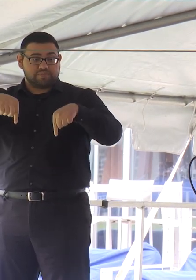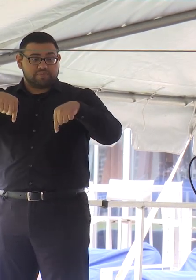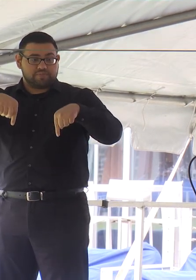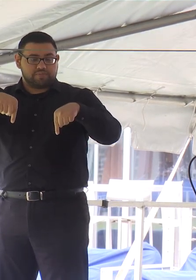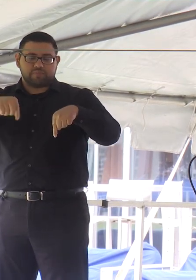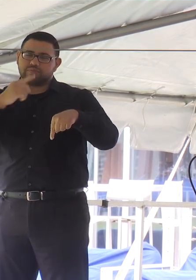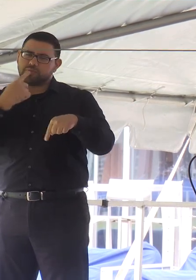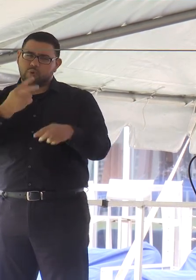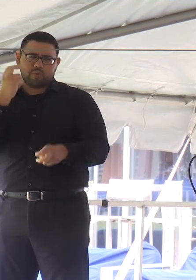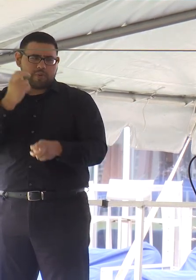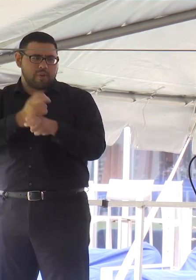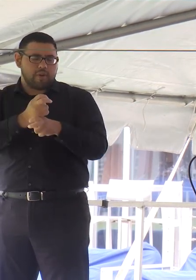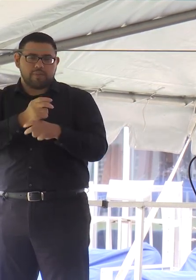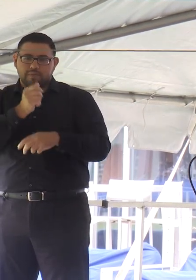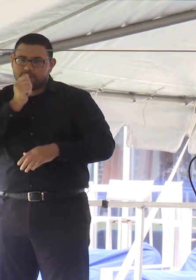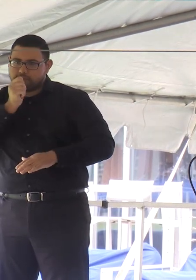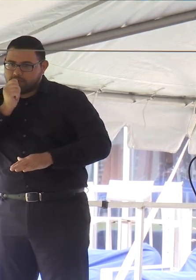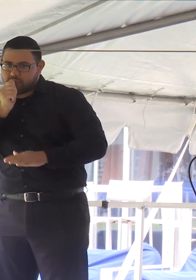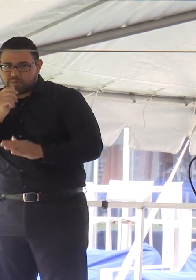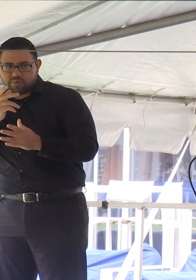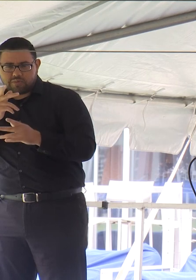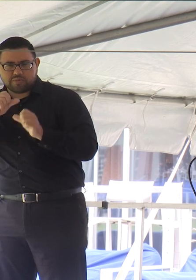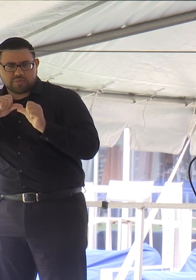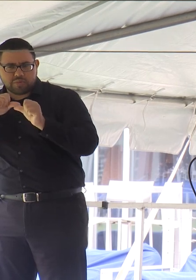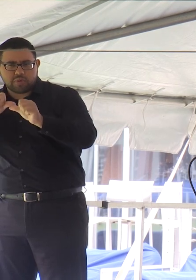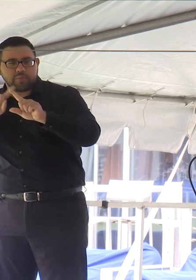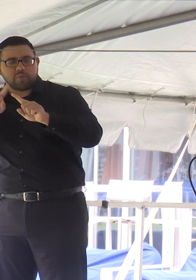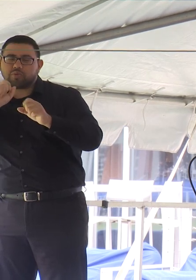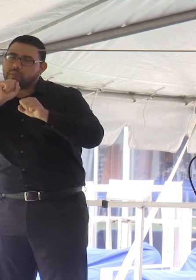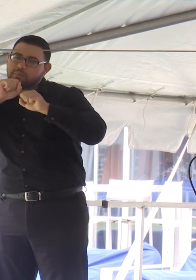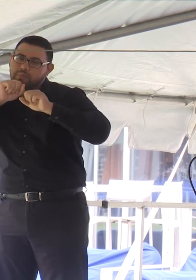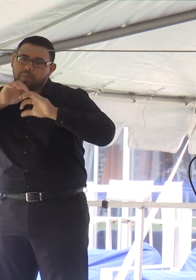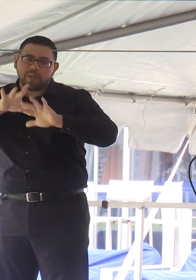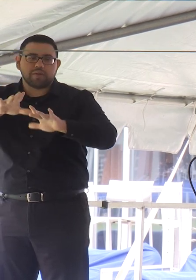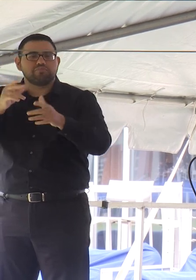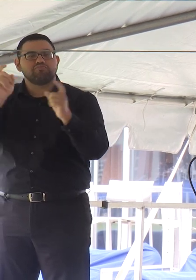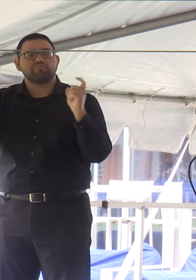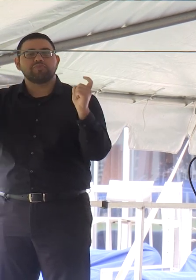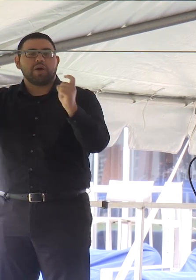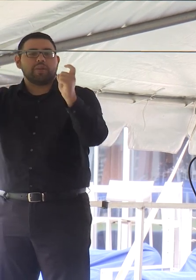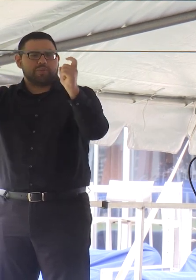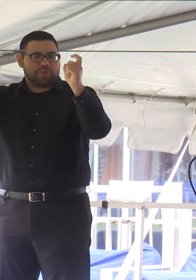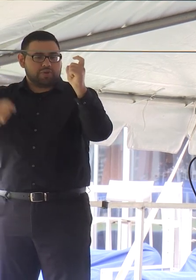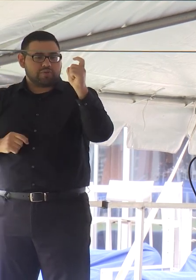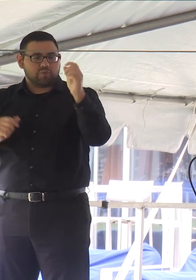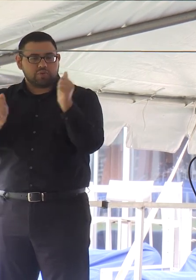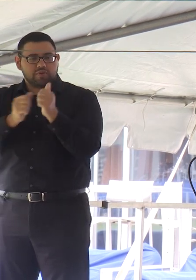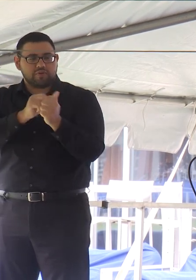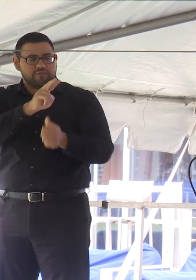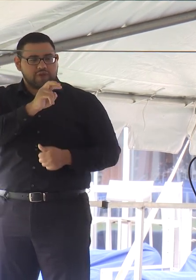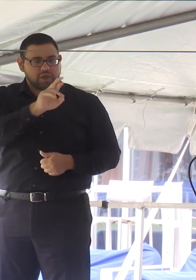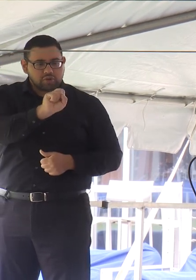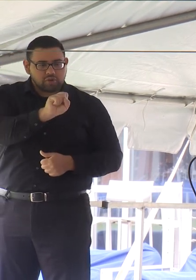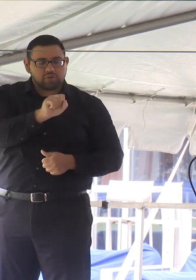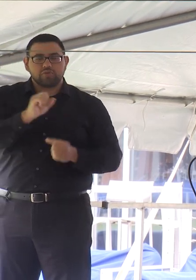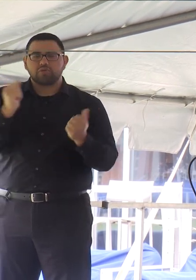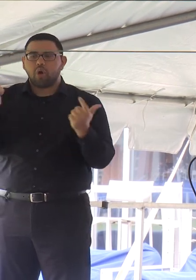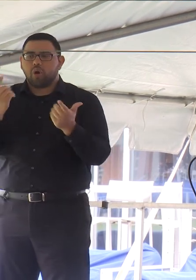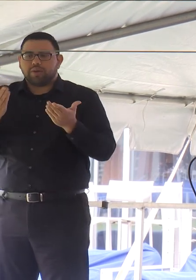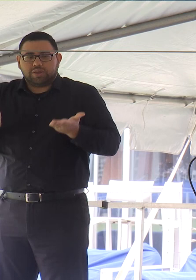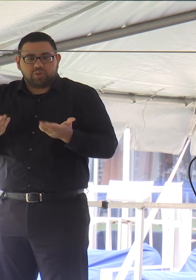This has been one tough secret to keep, but we are so blessed to be able to celebrate with the Vackars and everybody here